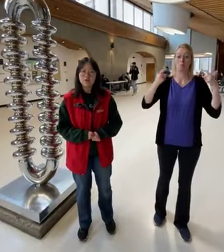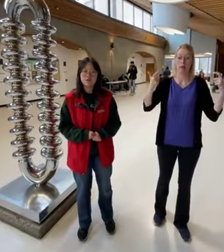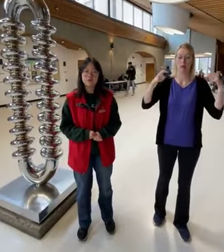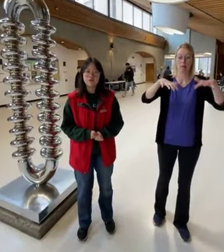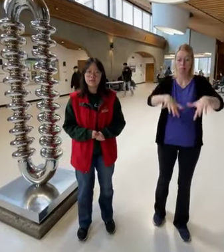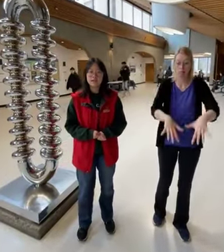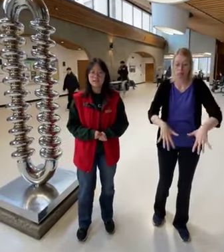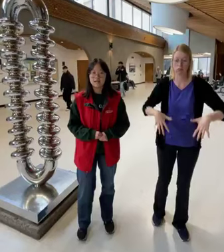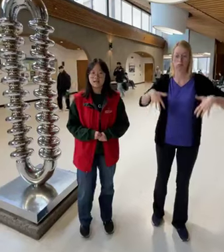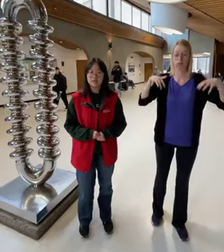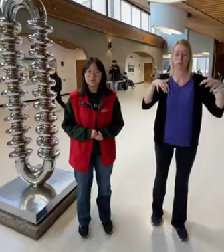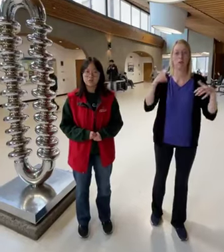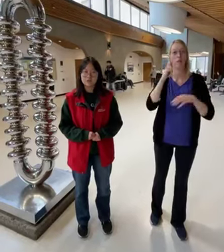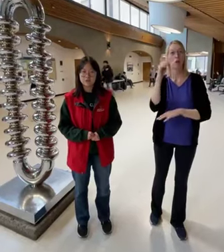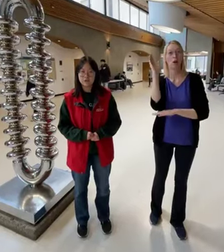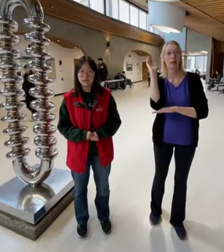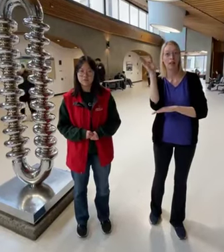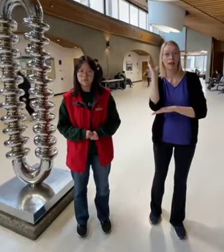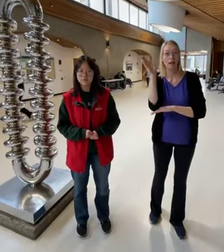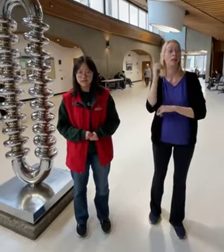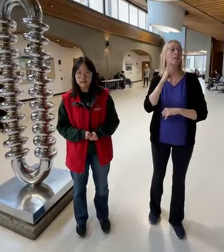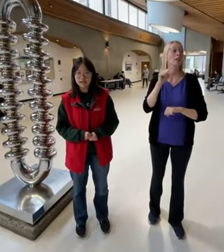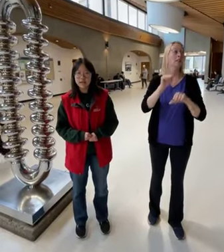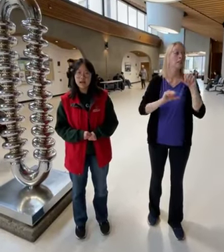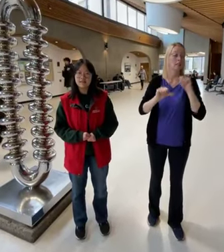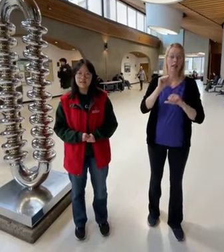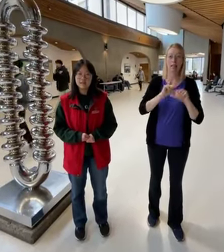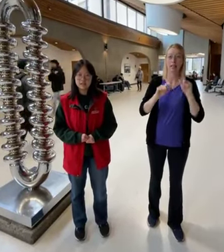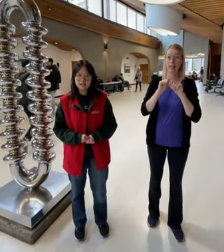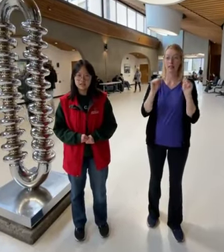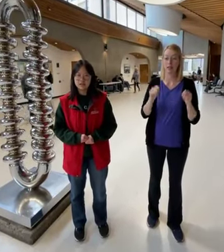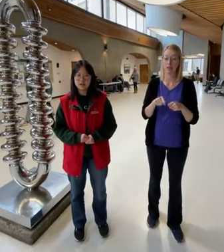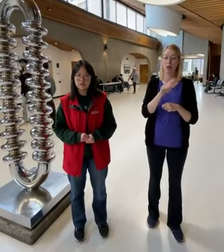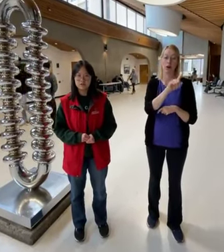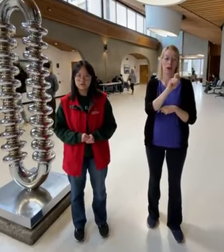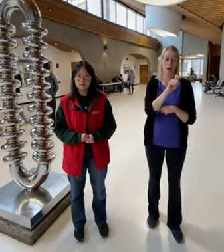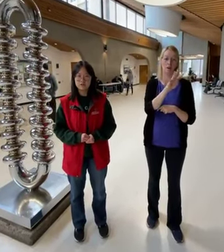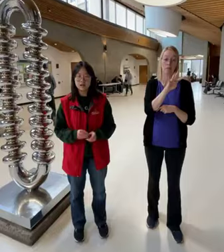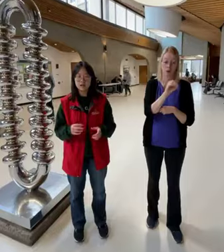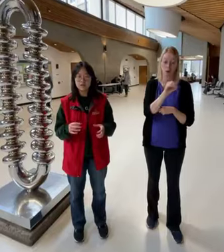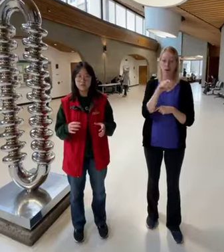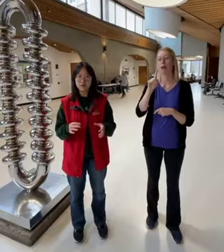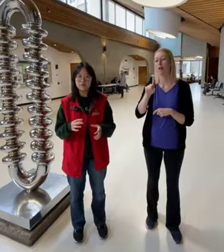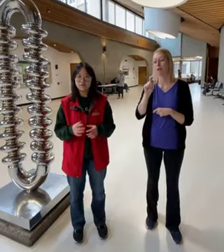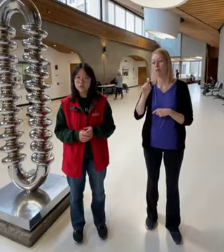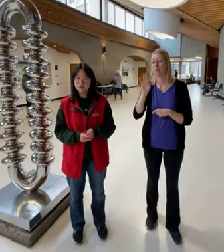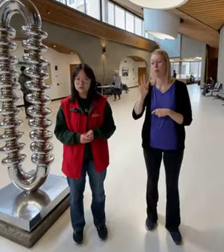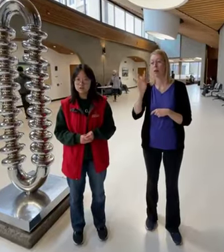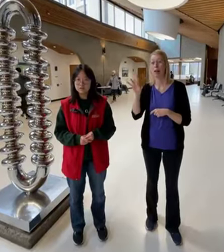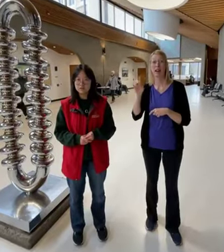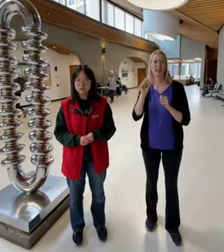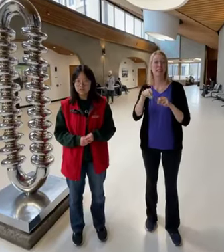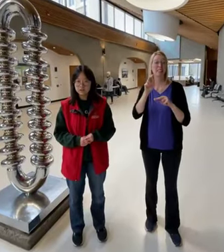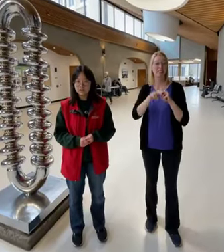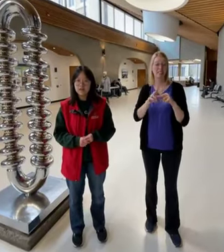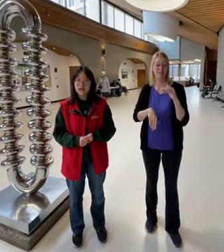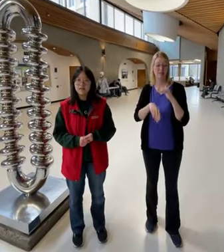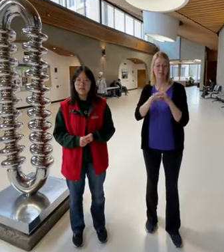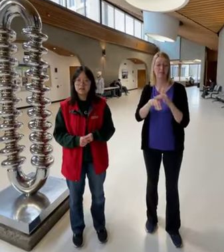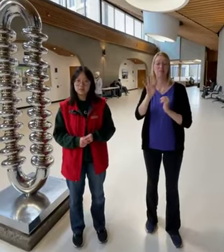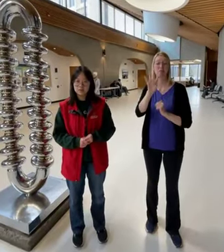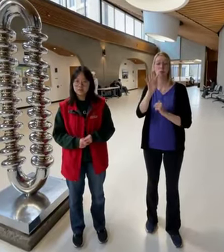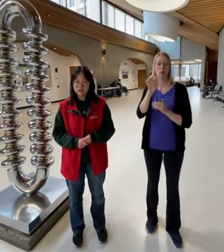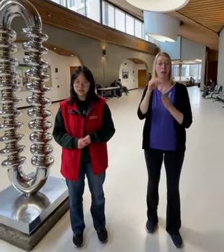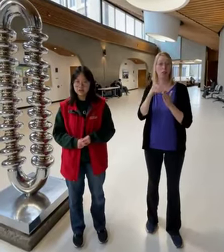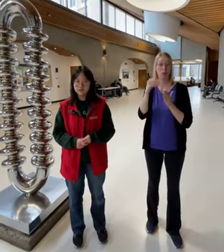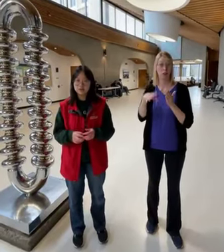campus, which are known as Science Theaters 140 and 148, and they can each seat upwards of about 400 students each,